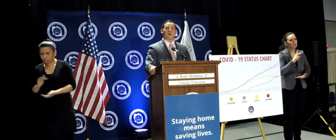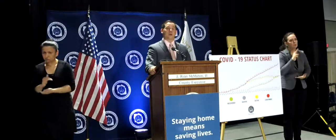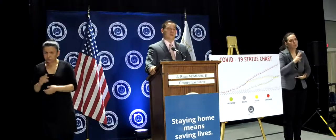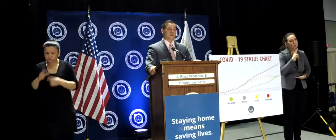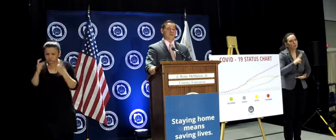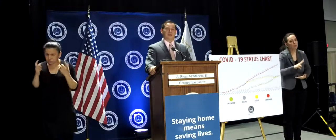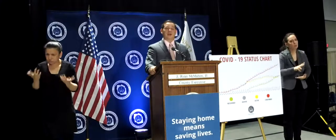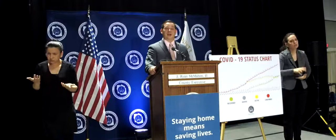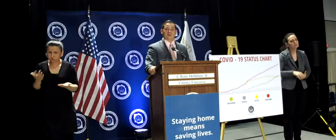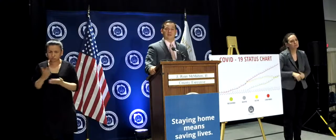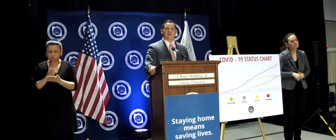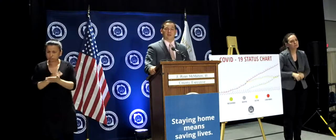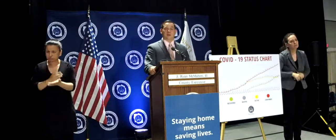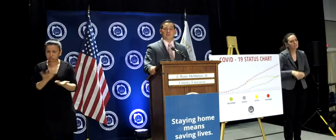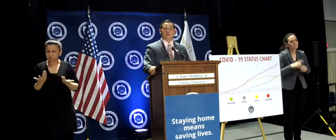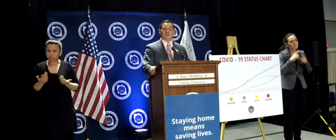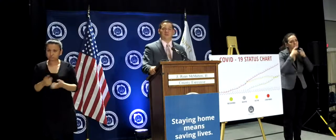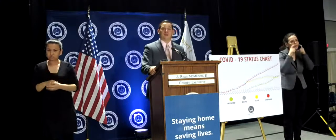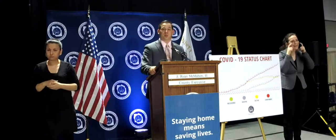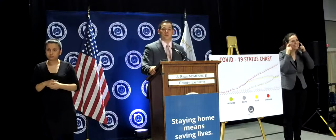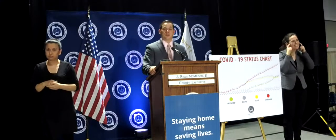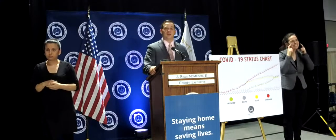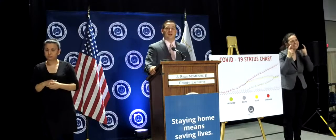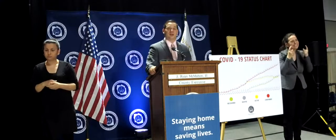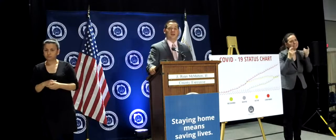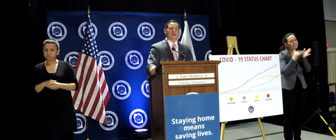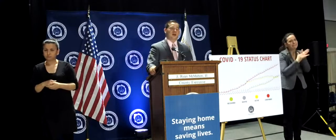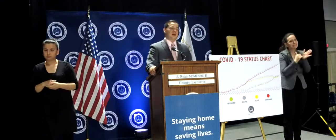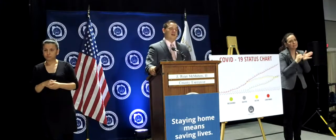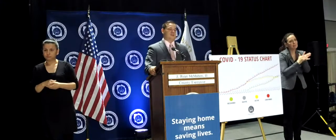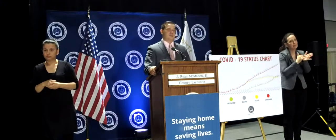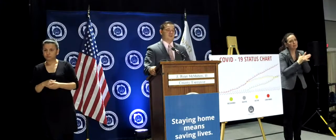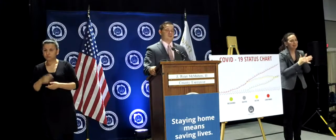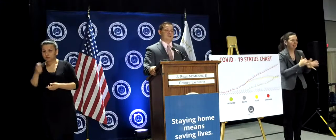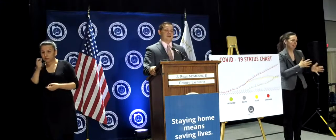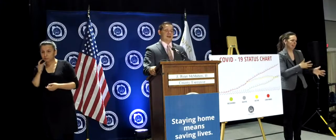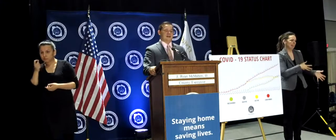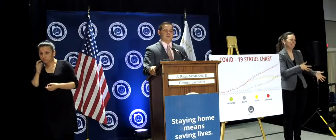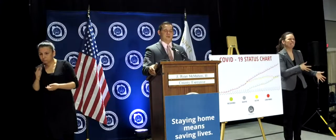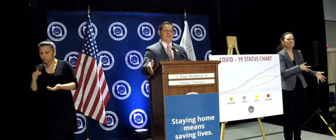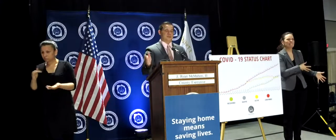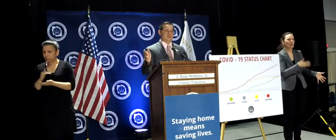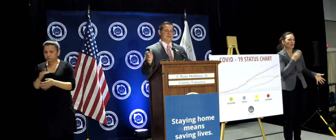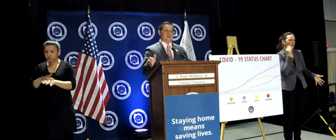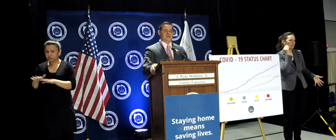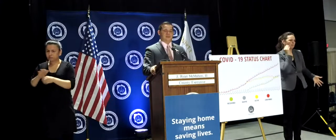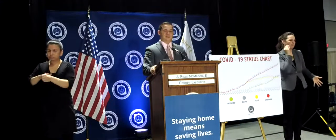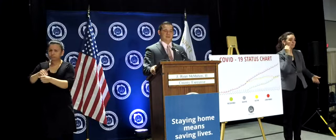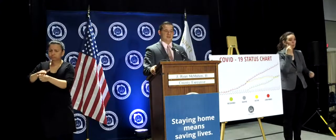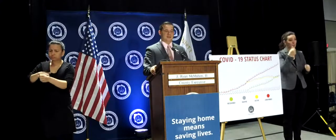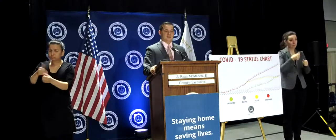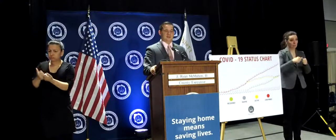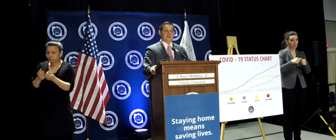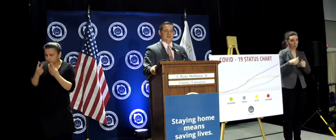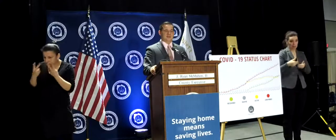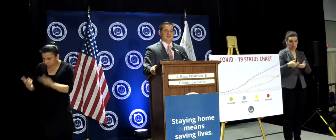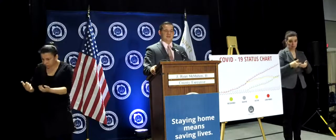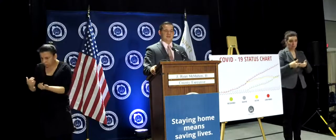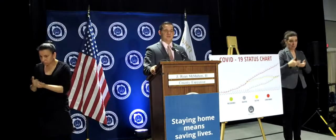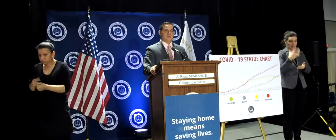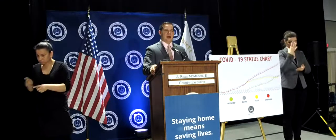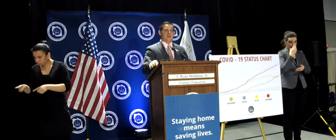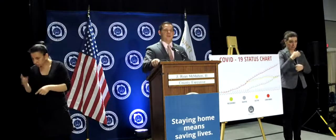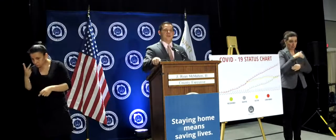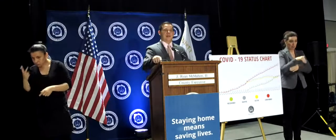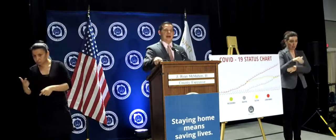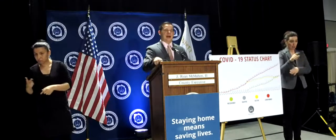sleep, and you wake up and you go check on the little one to make sure they're still breathing every night. You're not going to put, certainly,